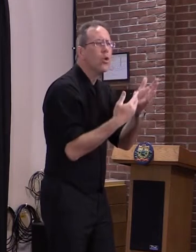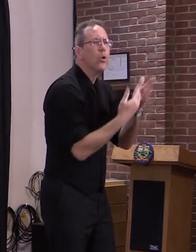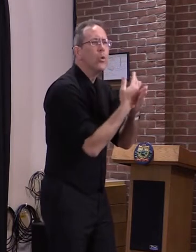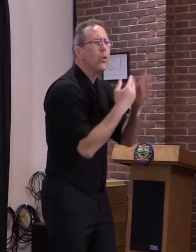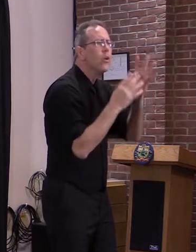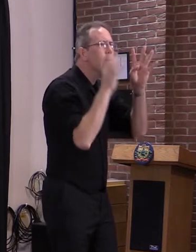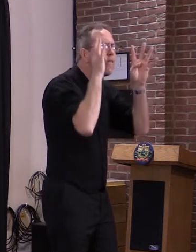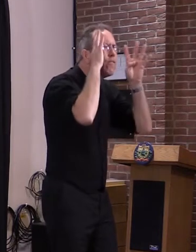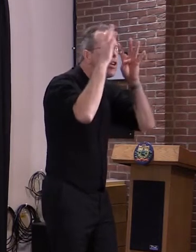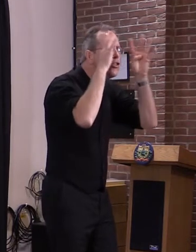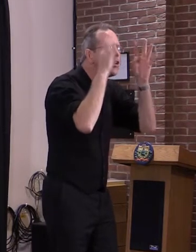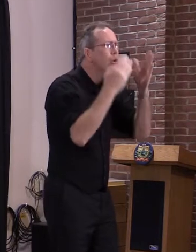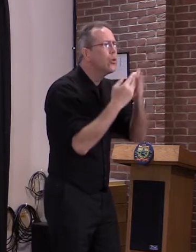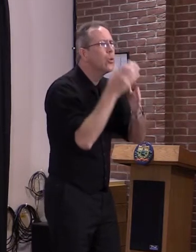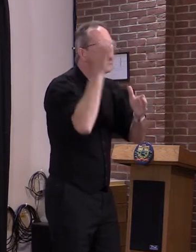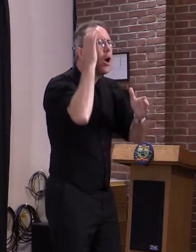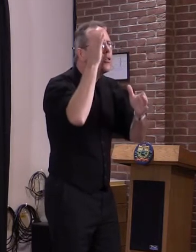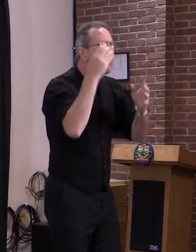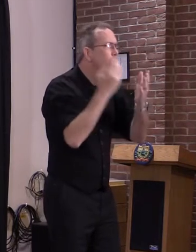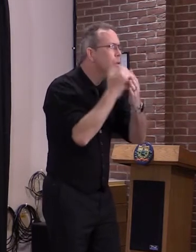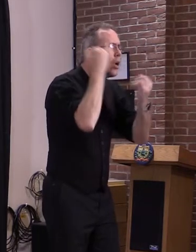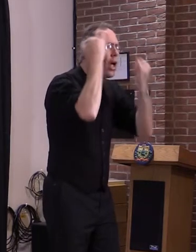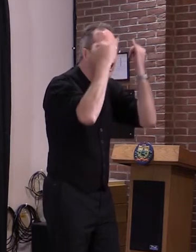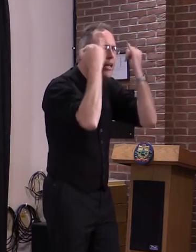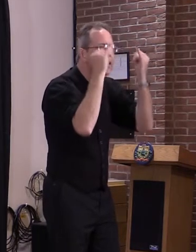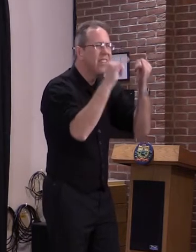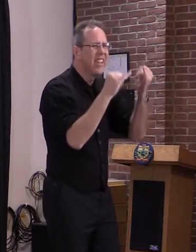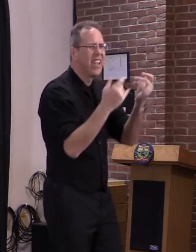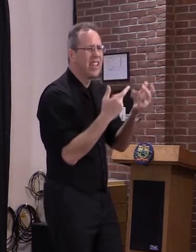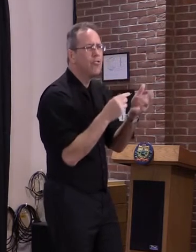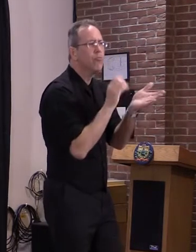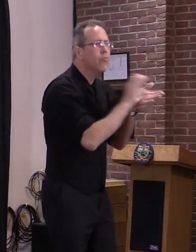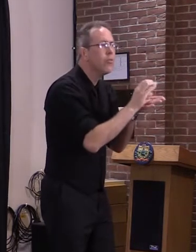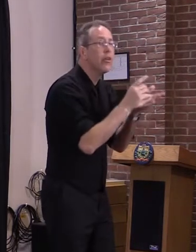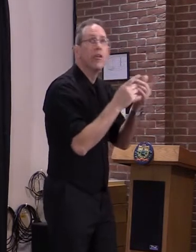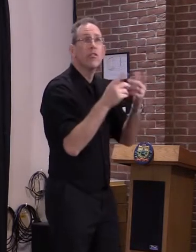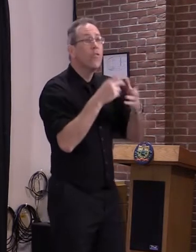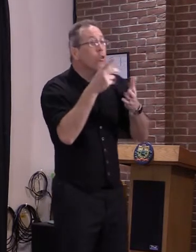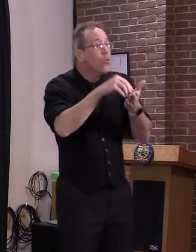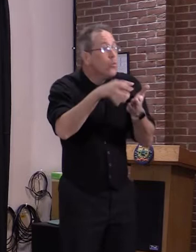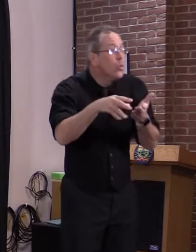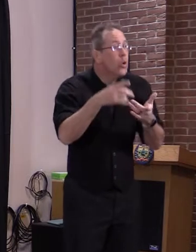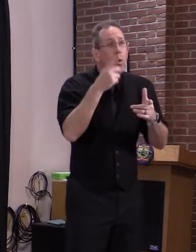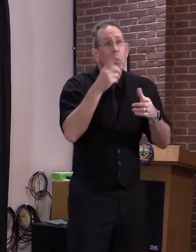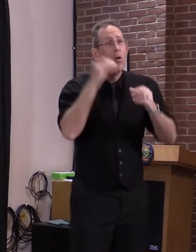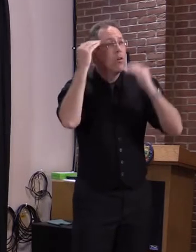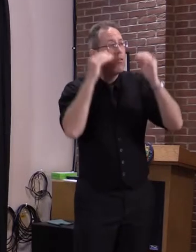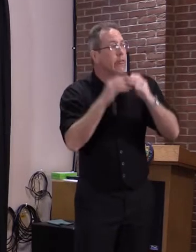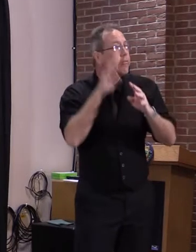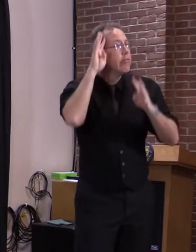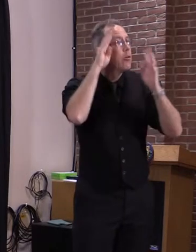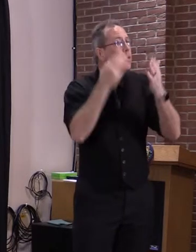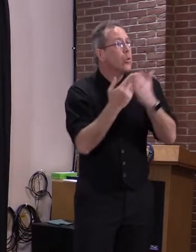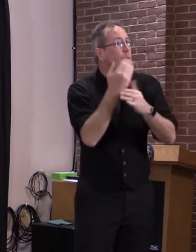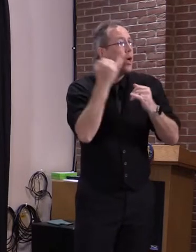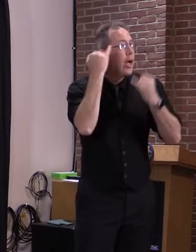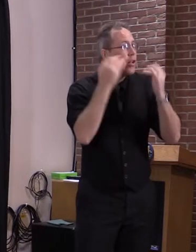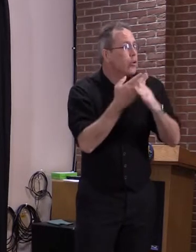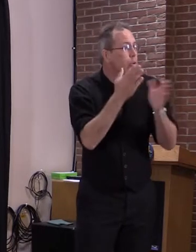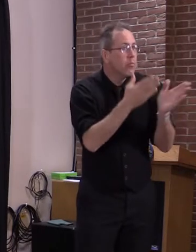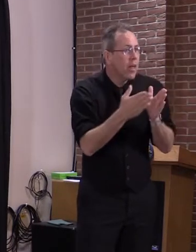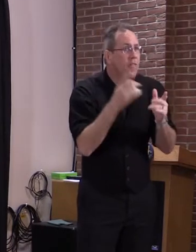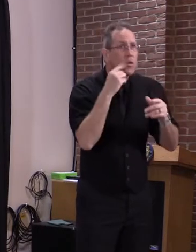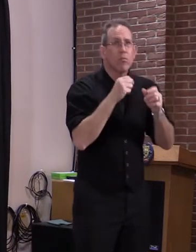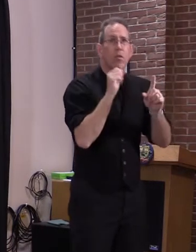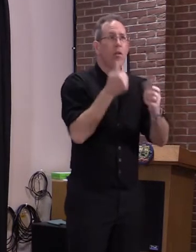support workforce development needs, where there might be a critical need for training at the regional or state level, and where additional funding may be needed